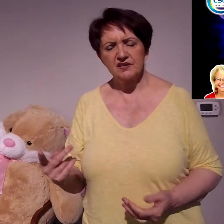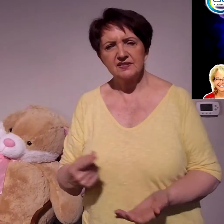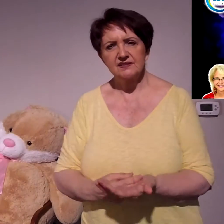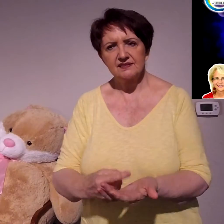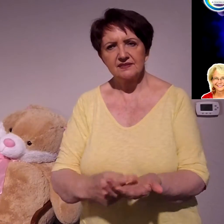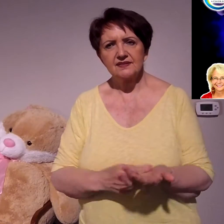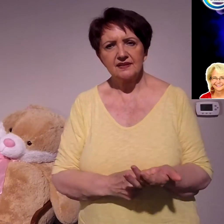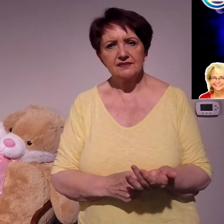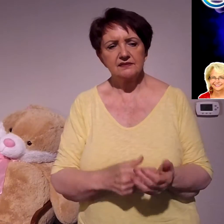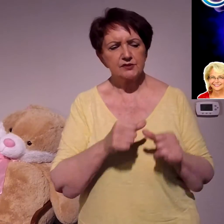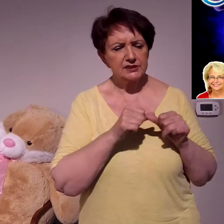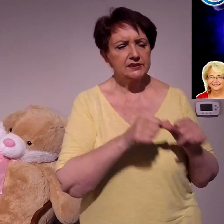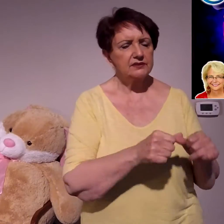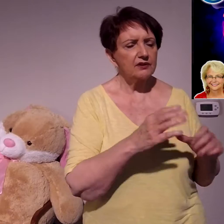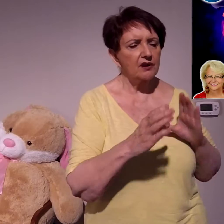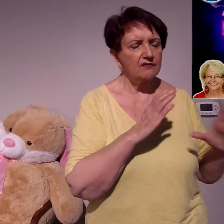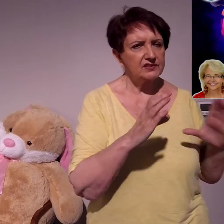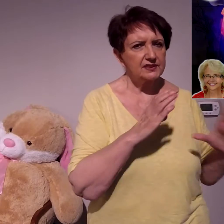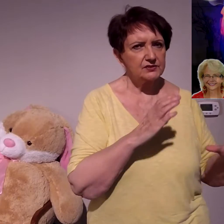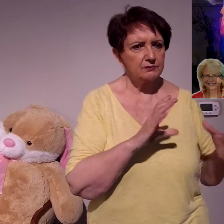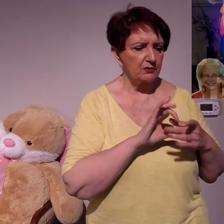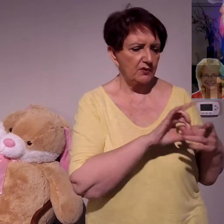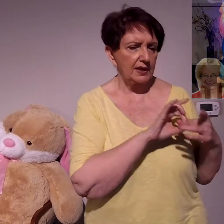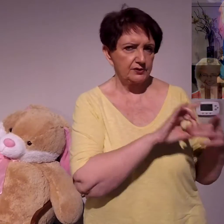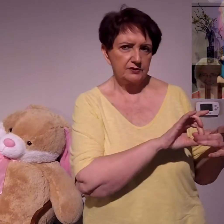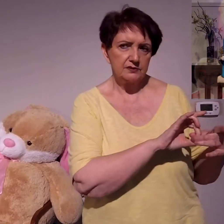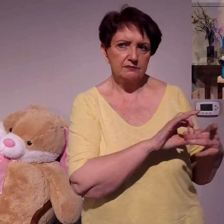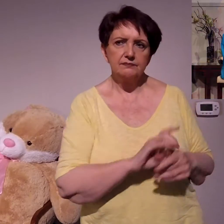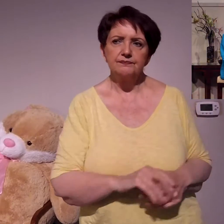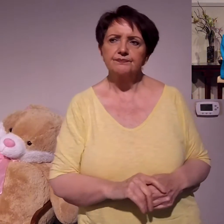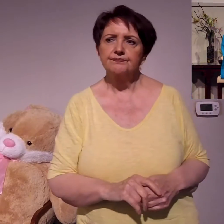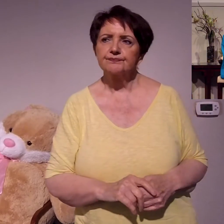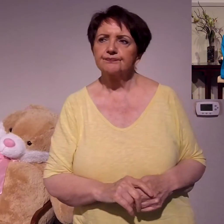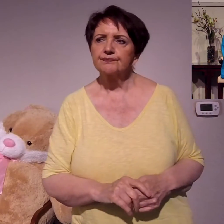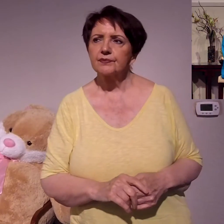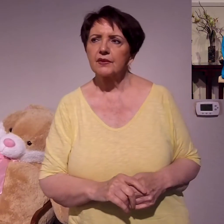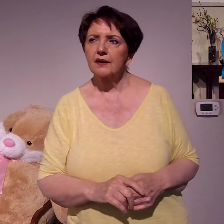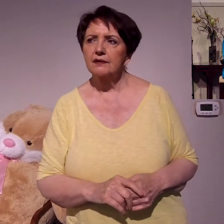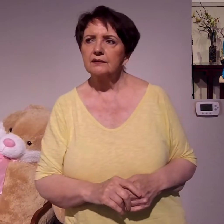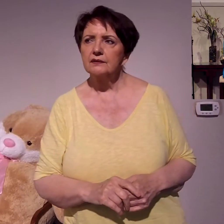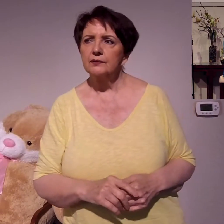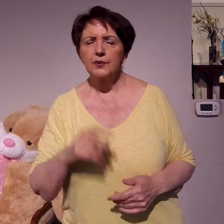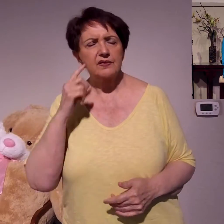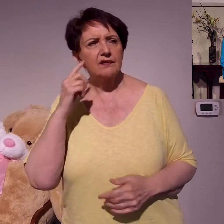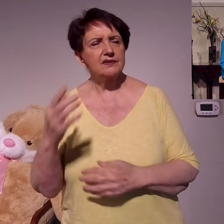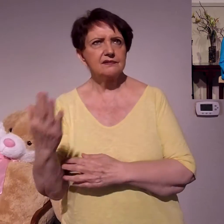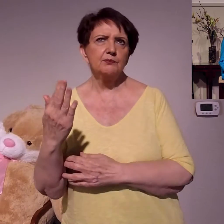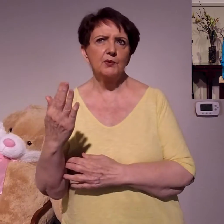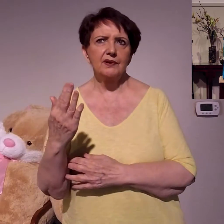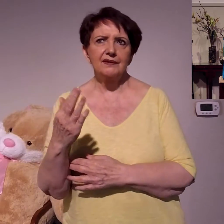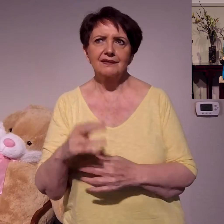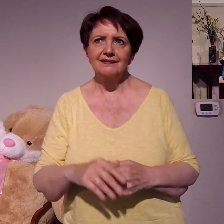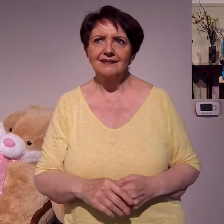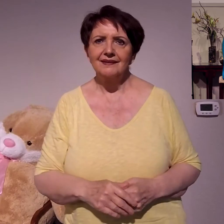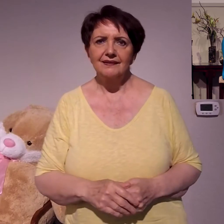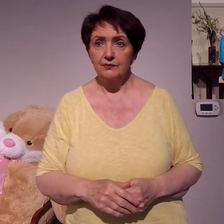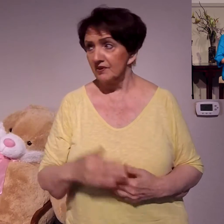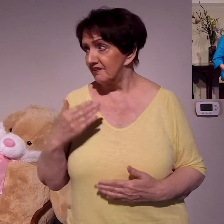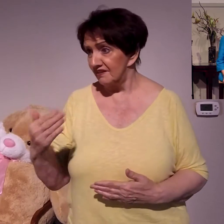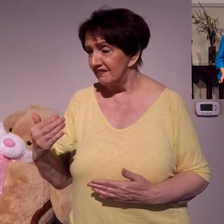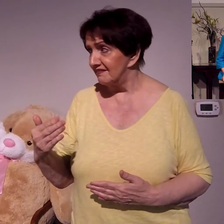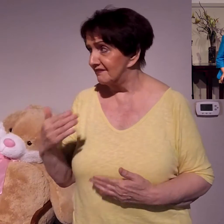we're going to continue our conversation about relationships. And we thought that this morning, no, are we good? Are we good?